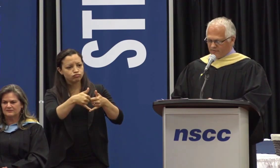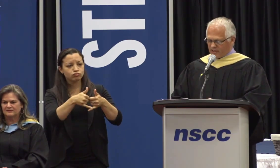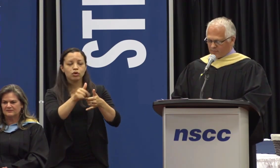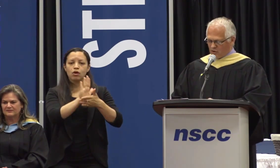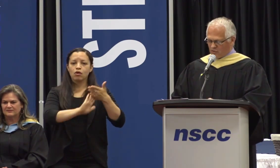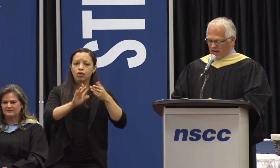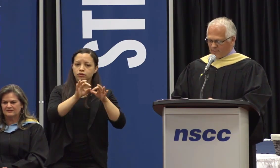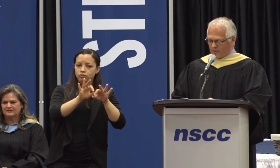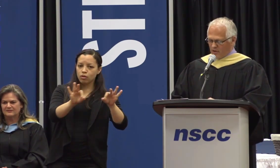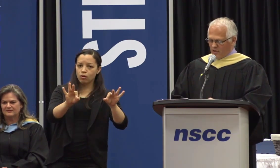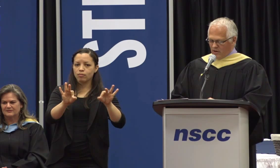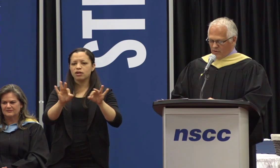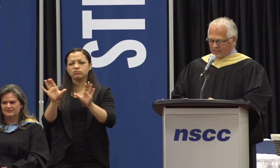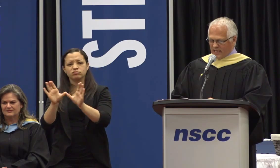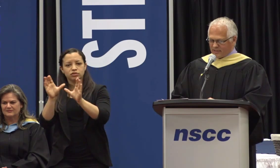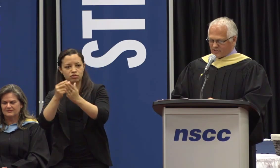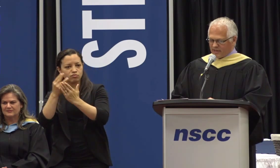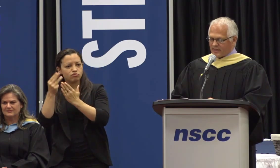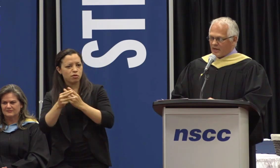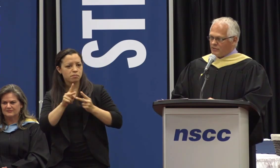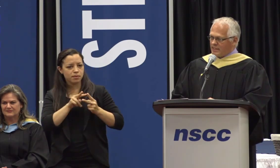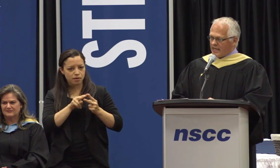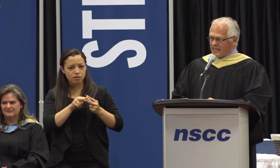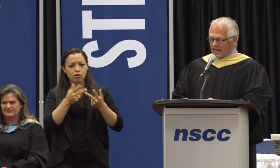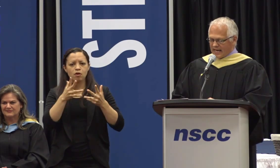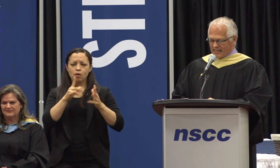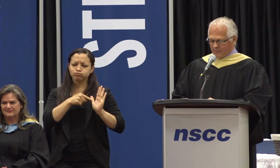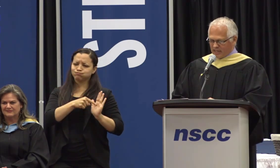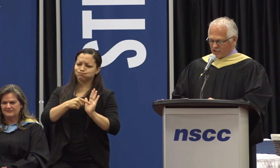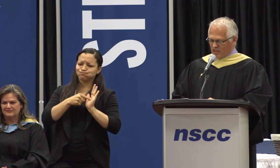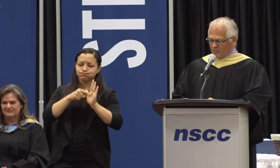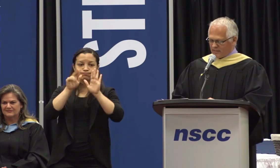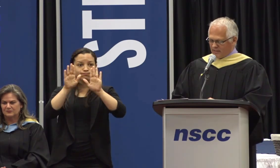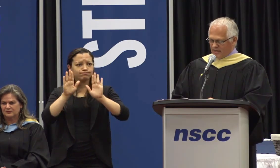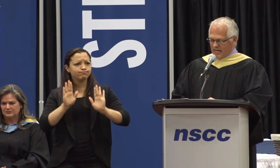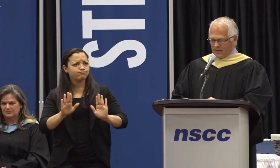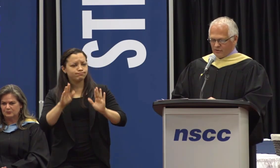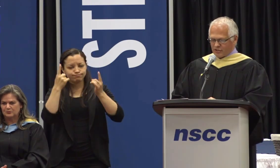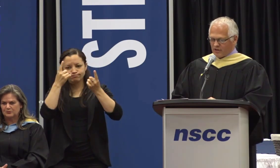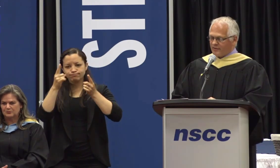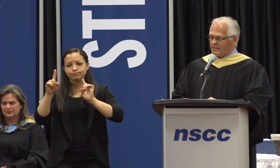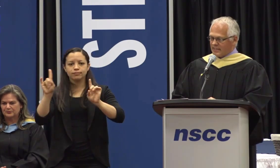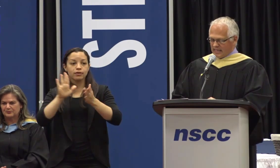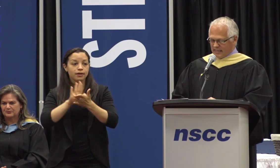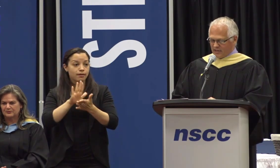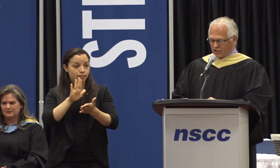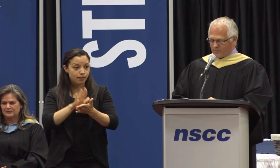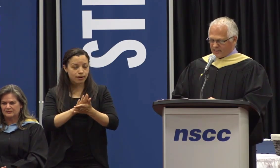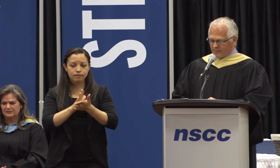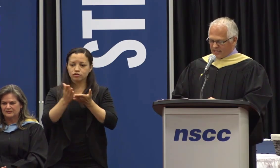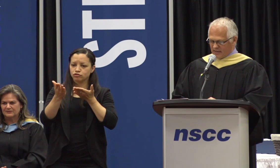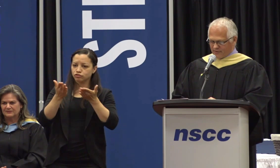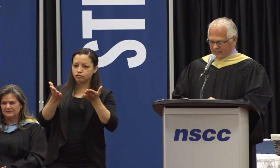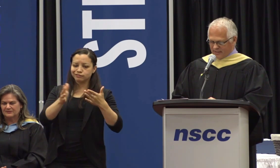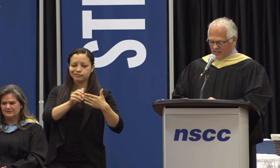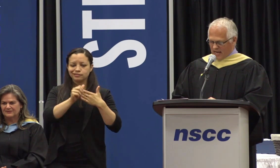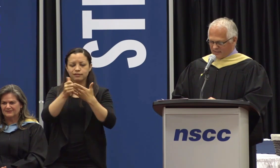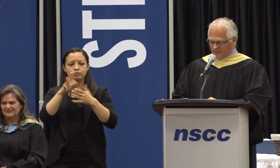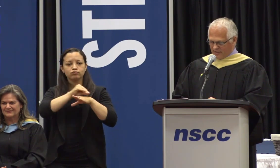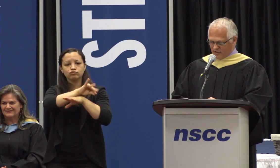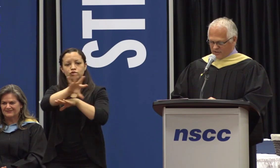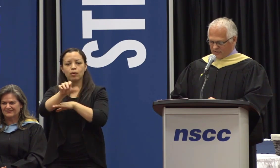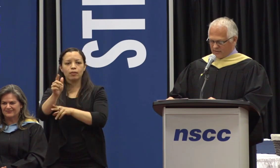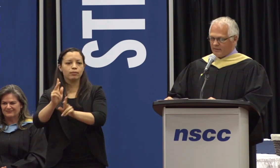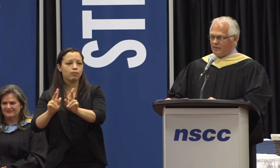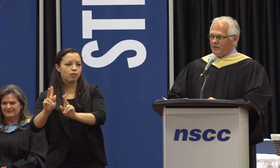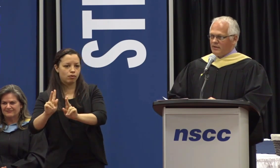or certificate program who has demonstrated outstanding academic achievement and whose service and leadership has made a difference in the lives